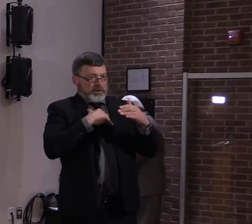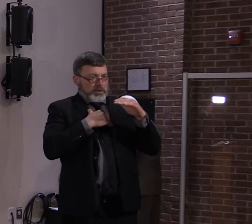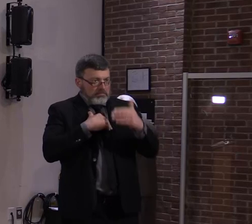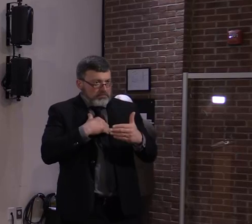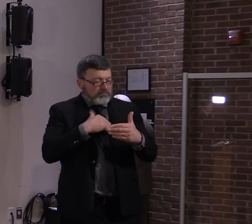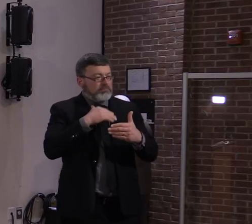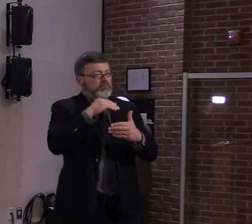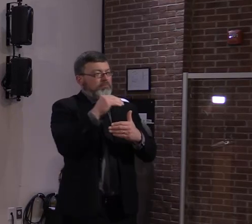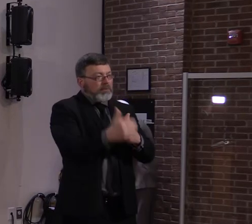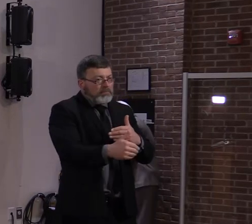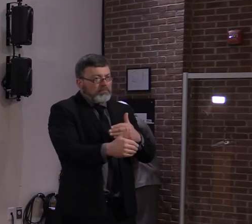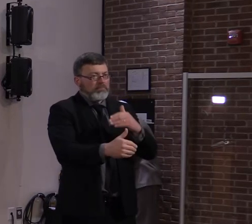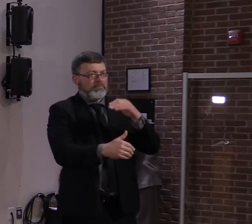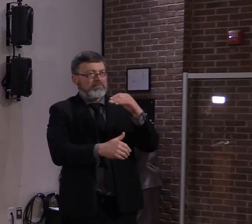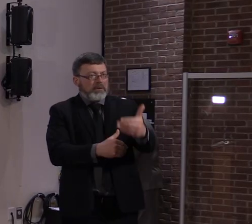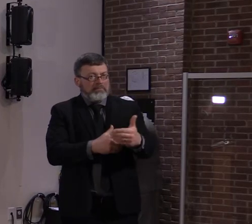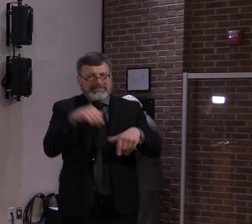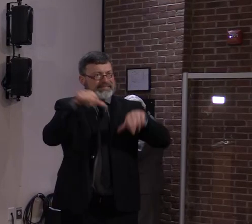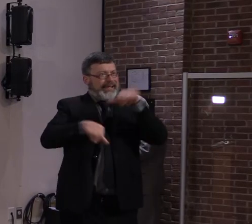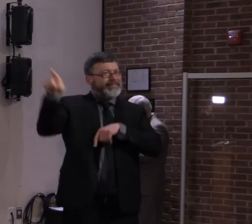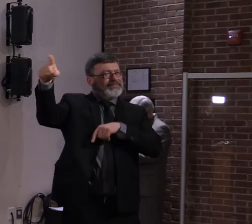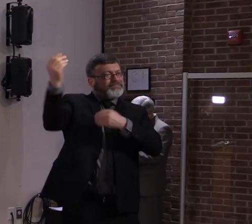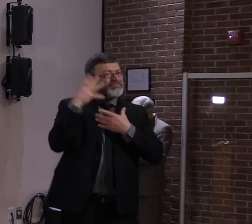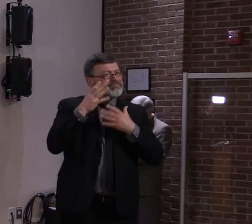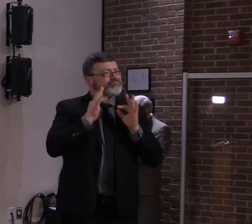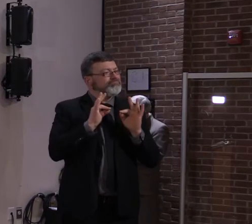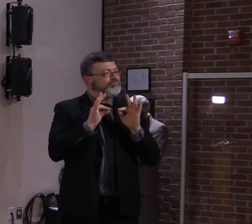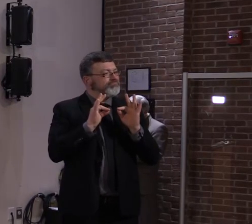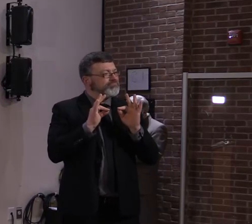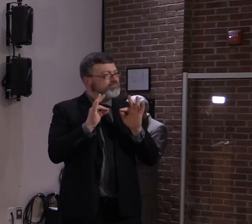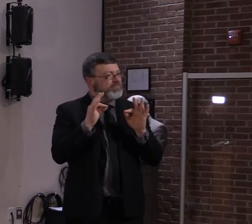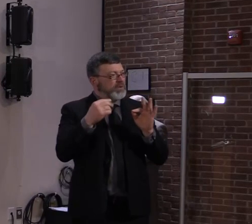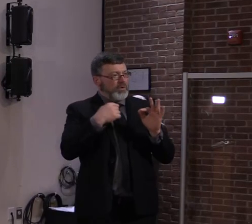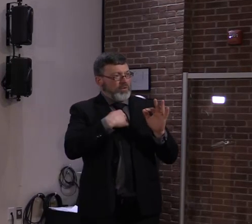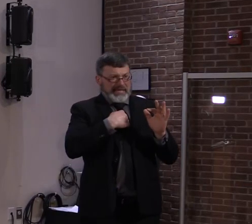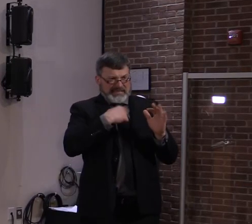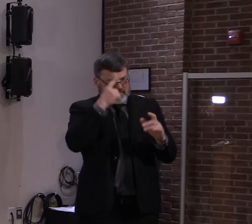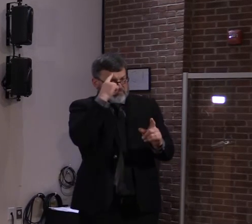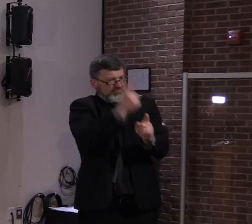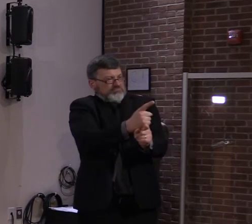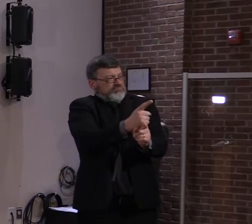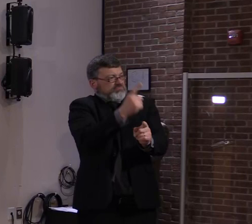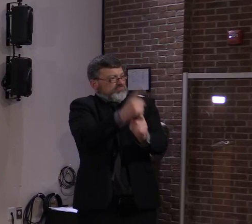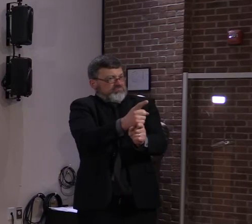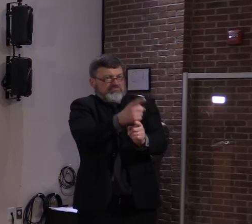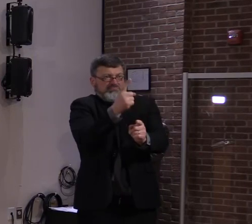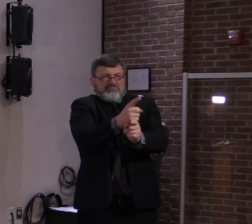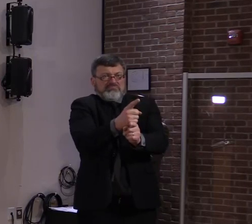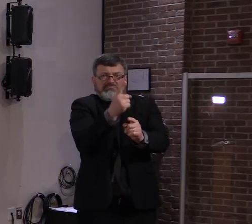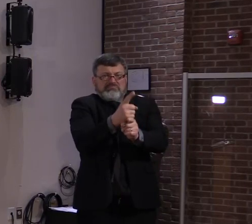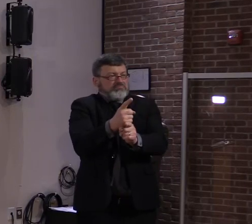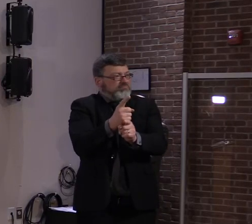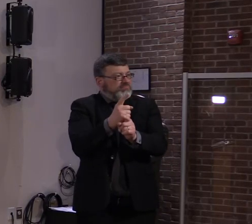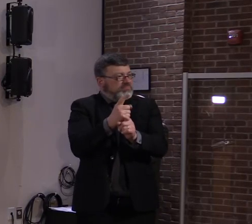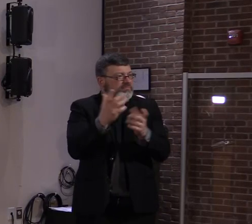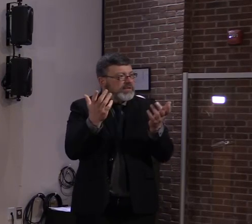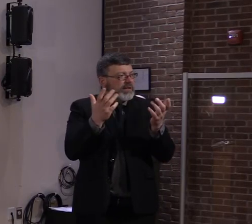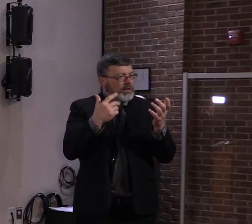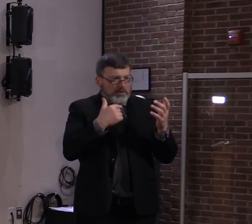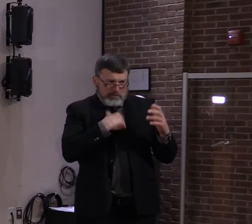the restrictions we had in place. We think this next step makes a lot of sense, and then we'll contemplate whether we go